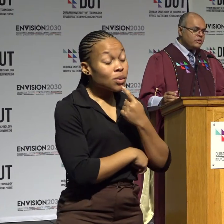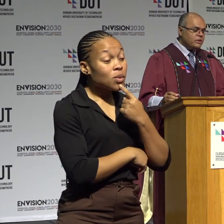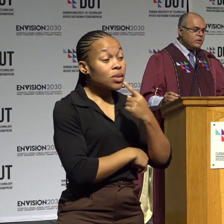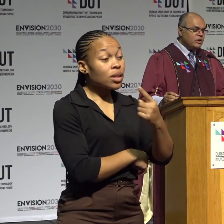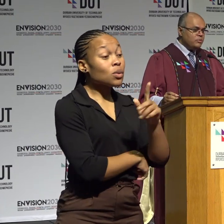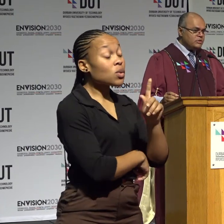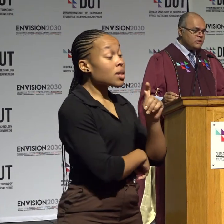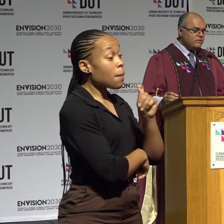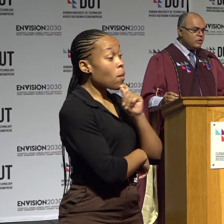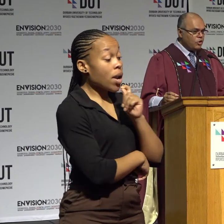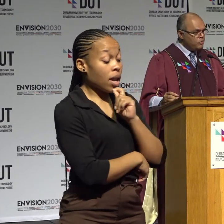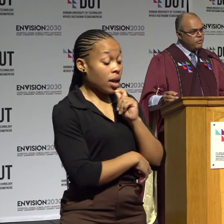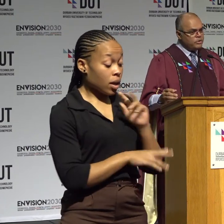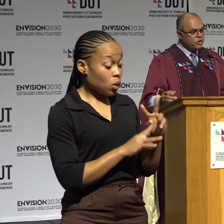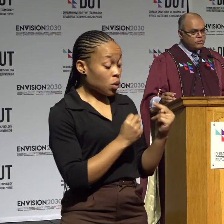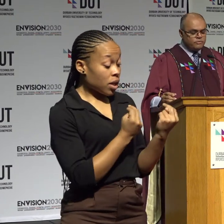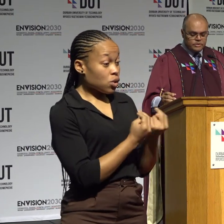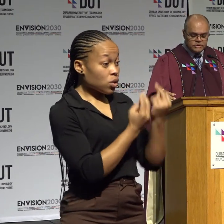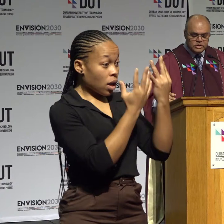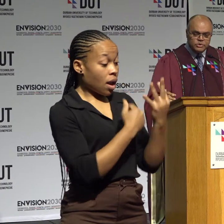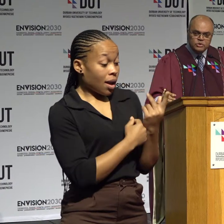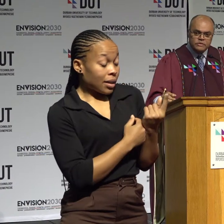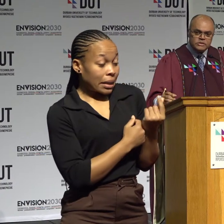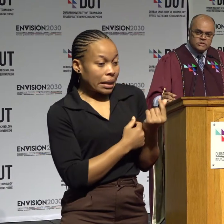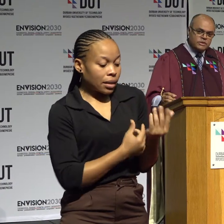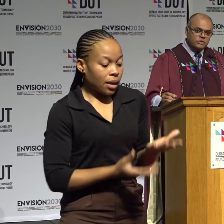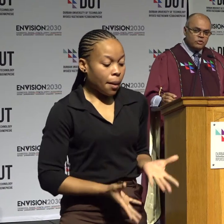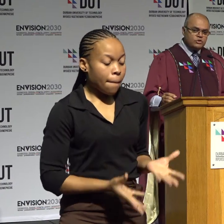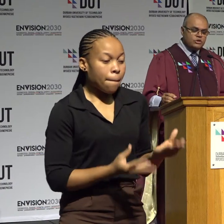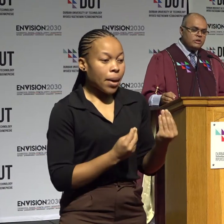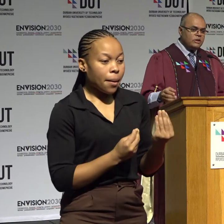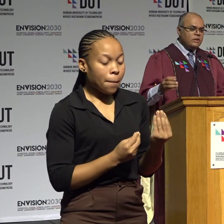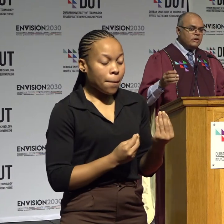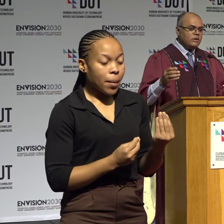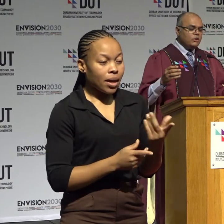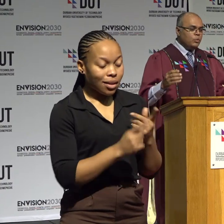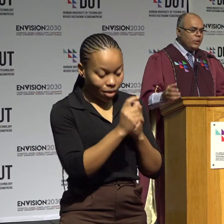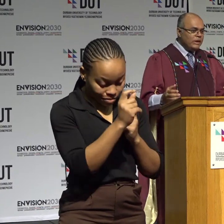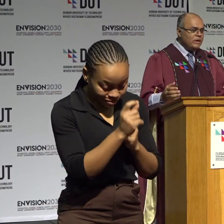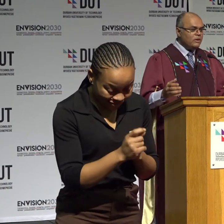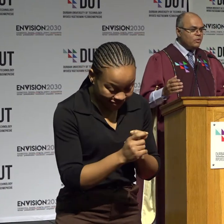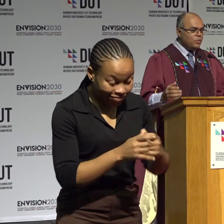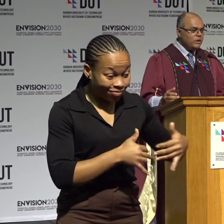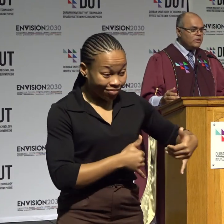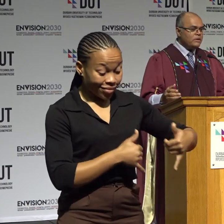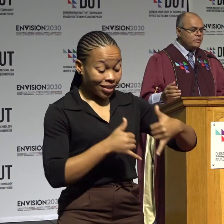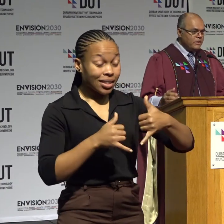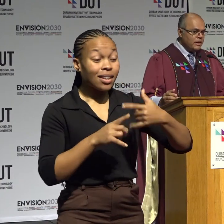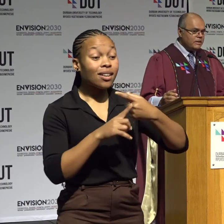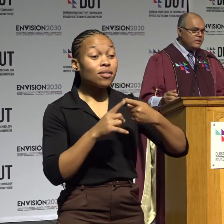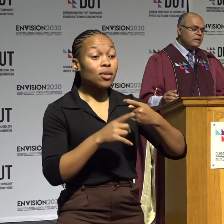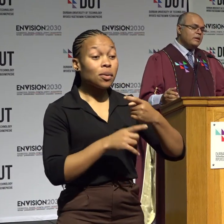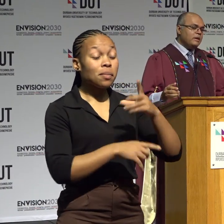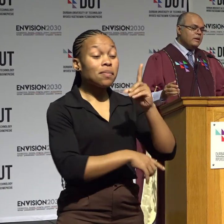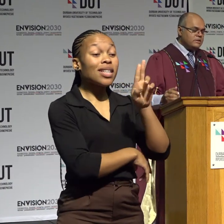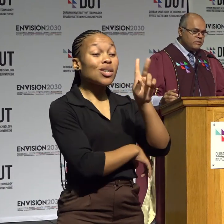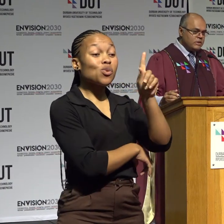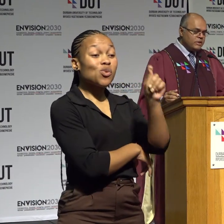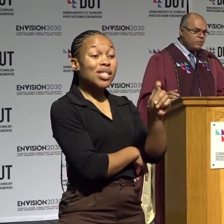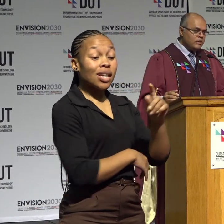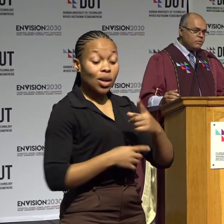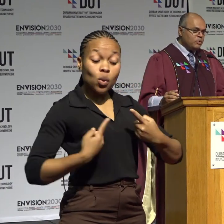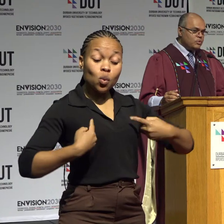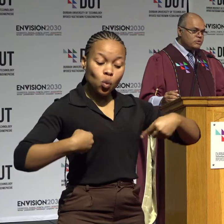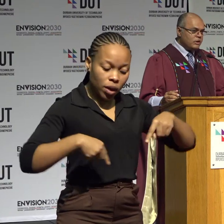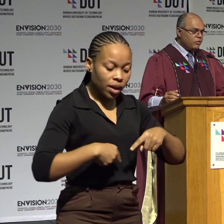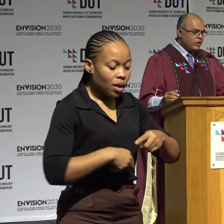treasure received an honorary doctorate from the Durban University of Technology, we were there. Let's give another